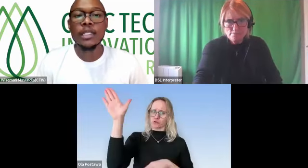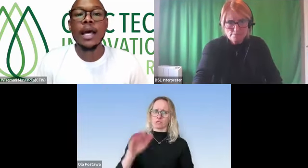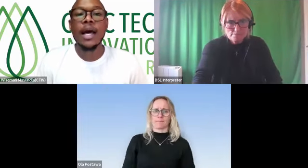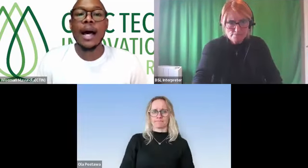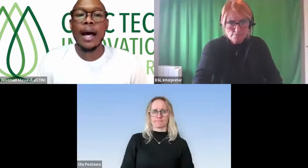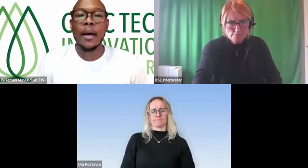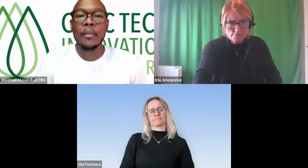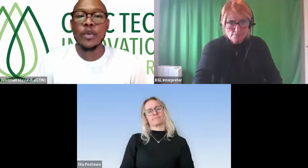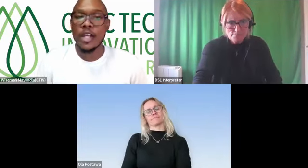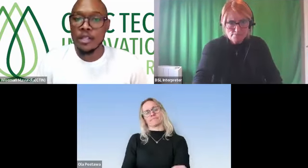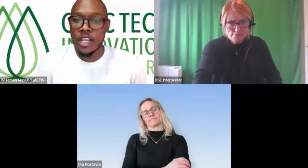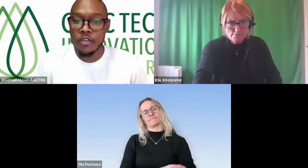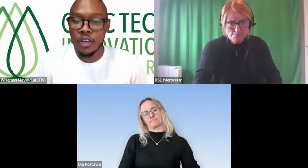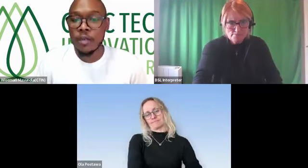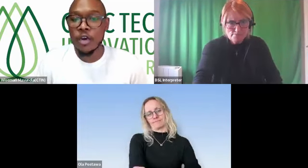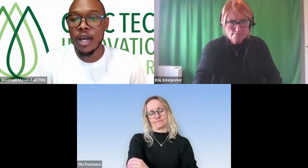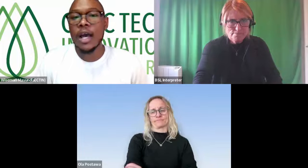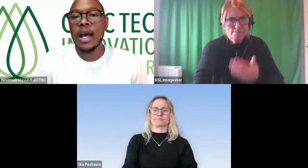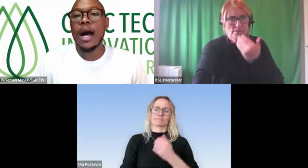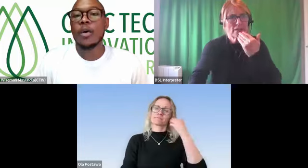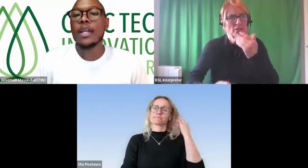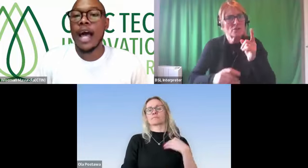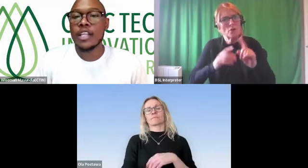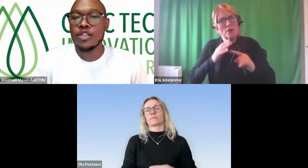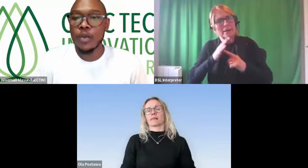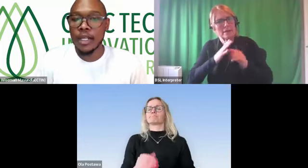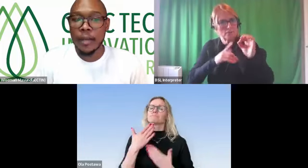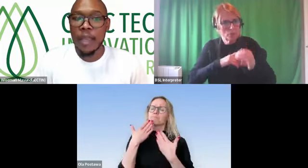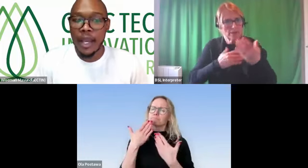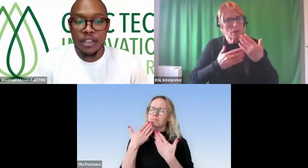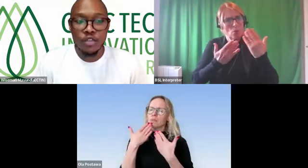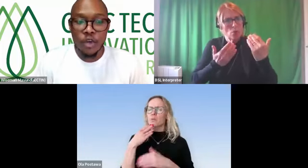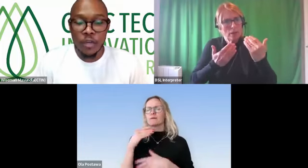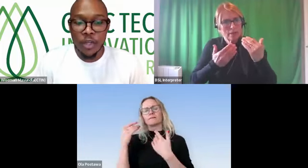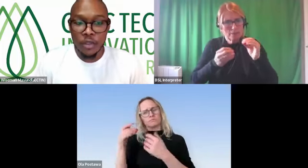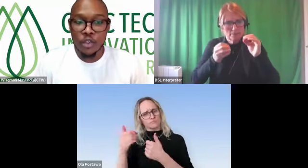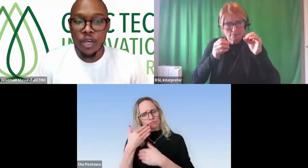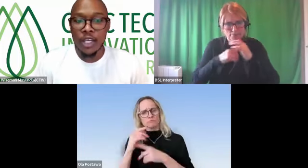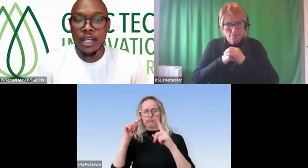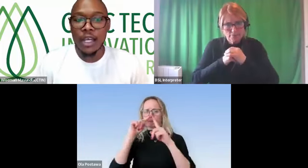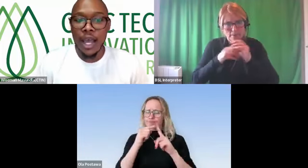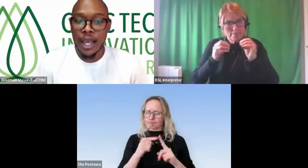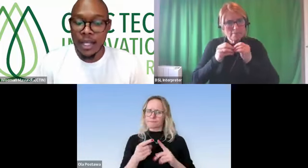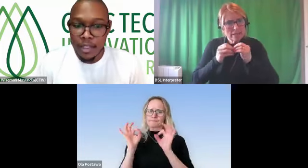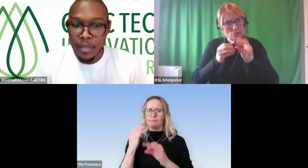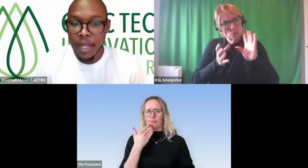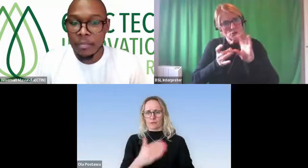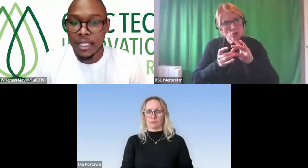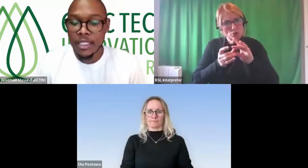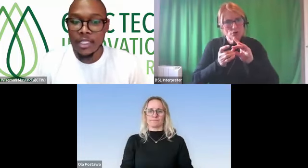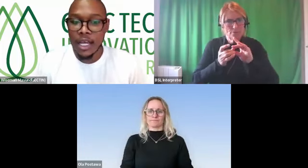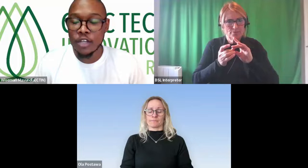key points. You can now turn off your camera. I would like to welcome Gbenga to join me on the screen.